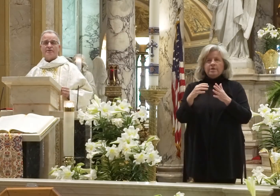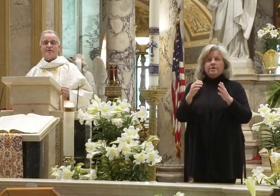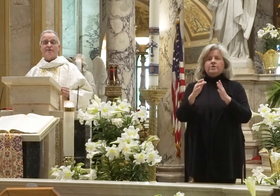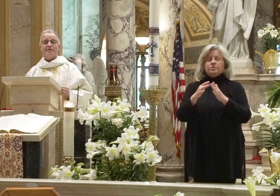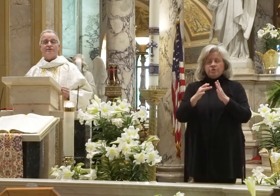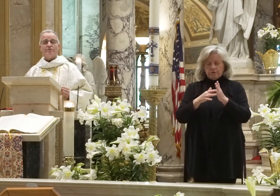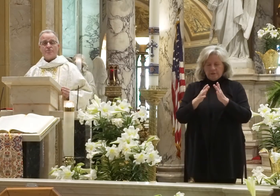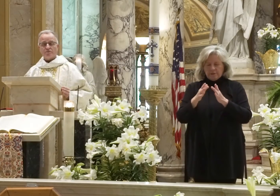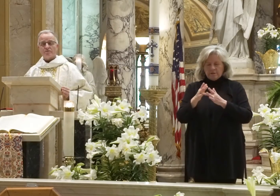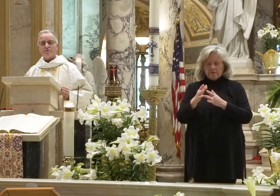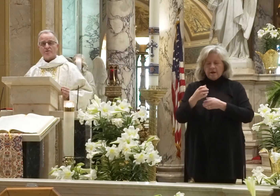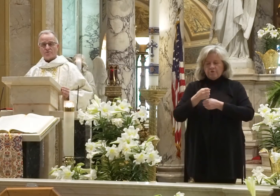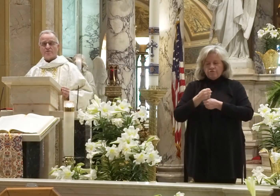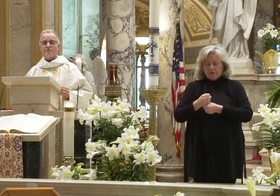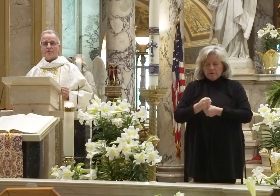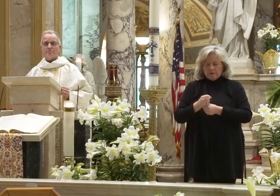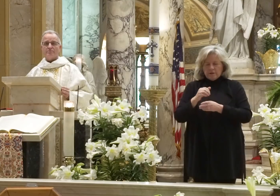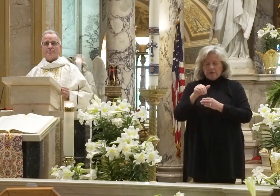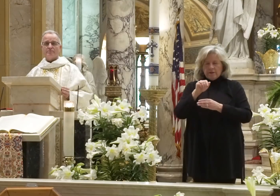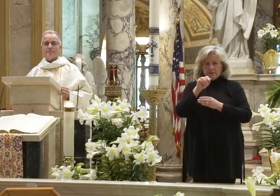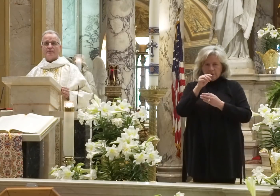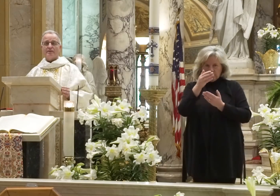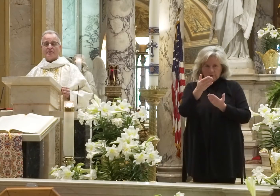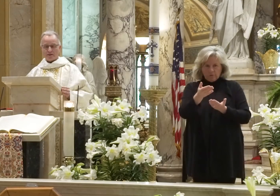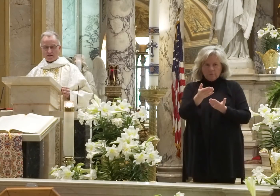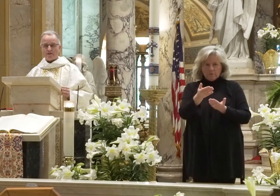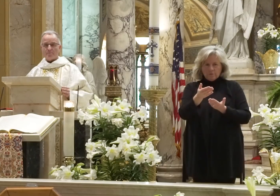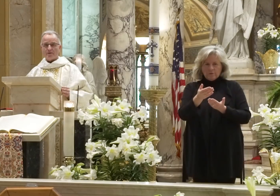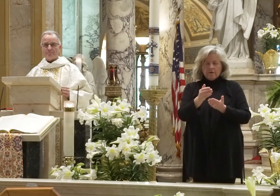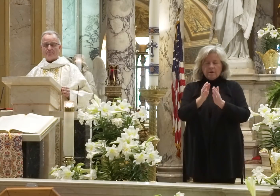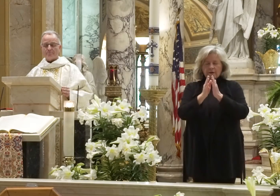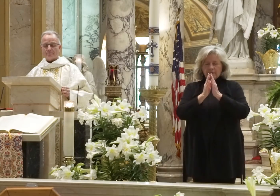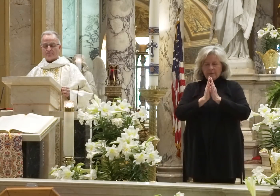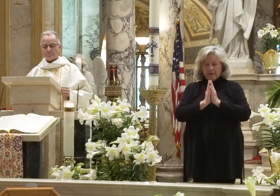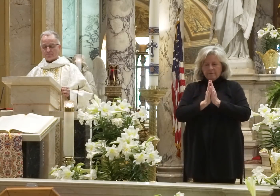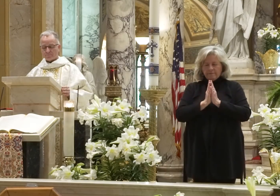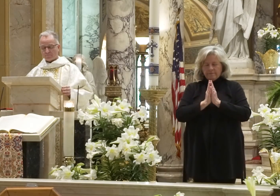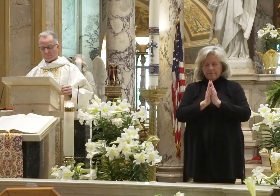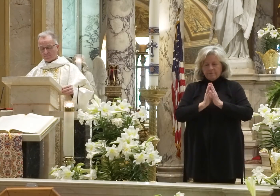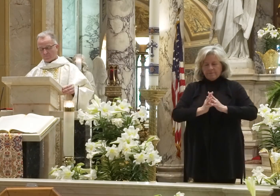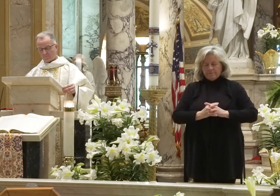you. Jesus, I trust in you. Amen.